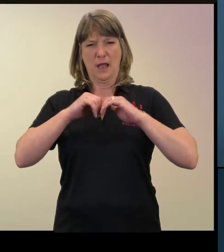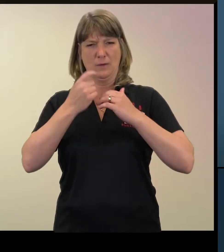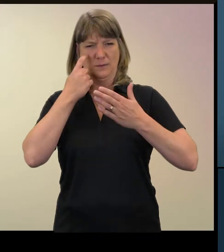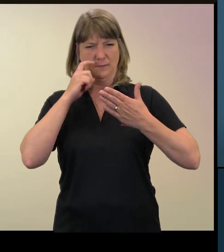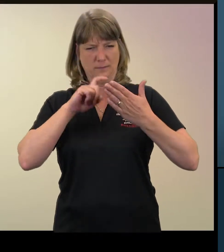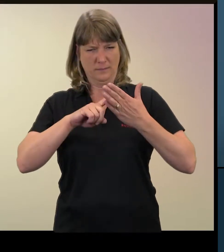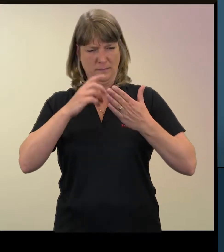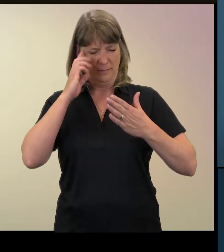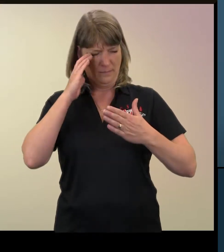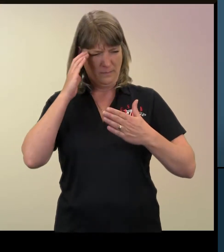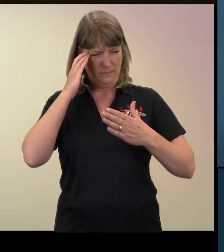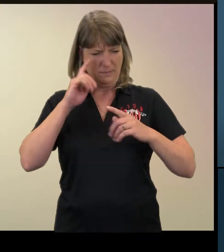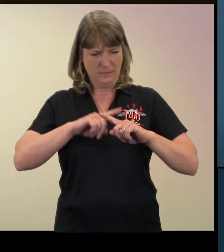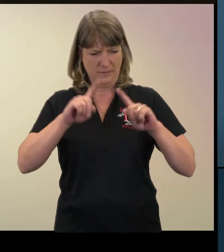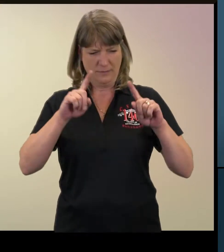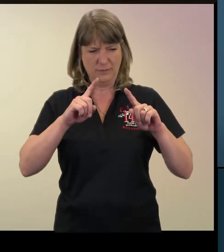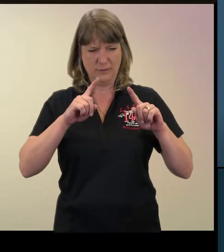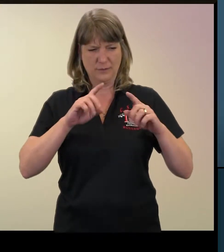of autism